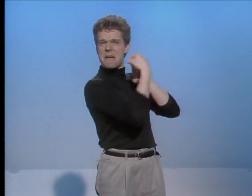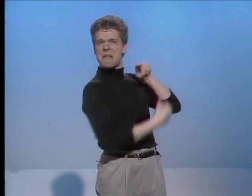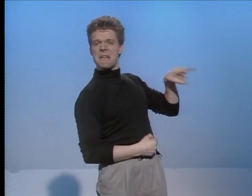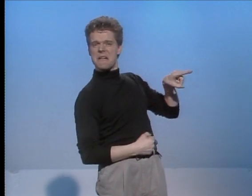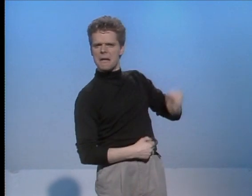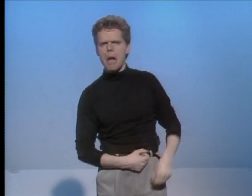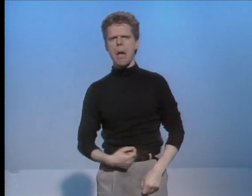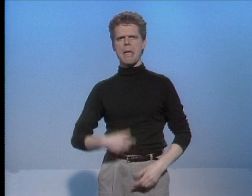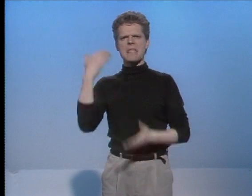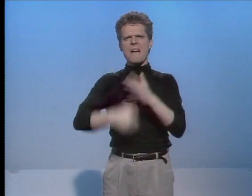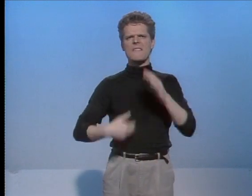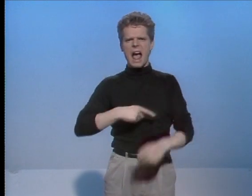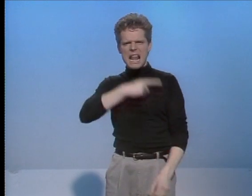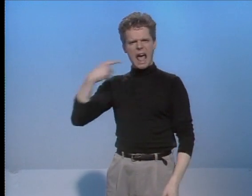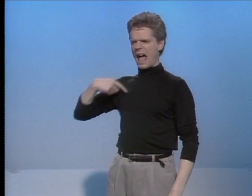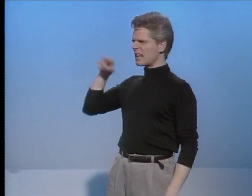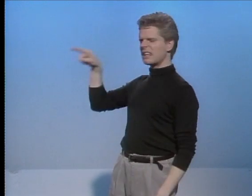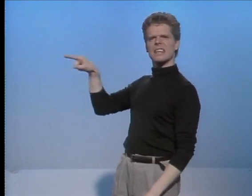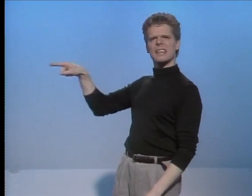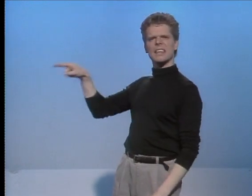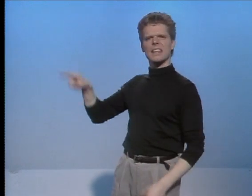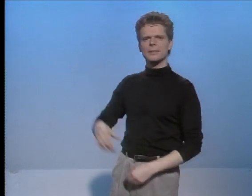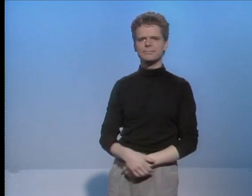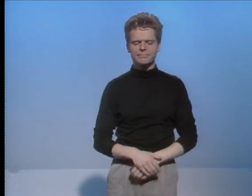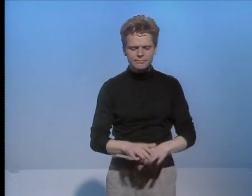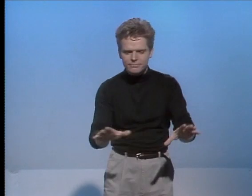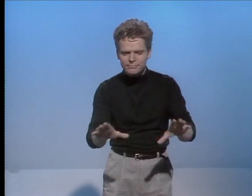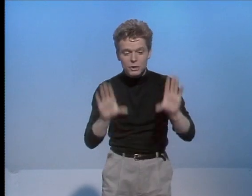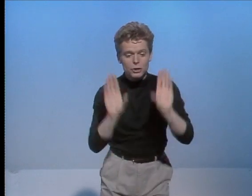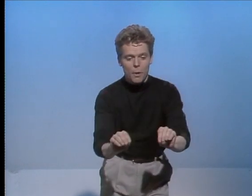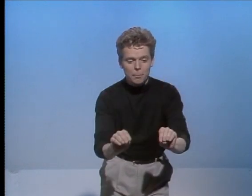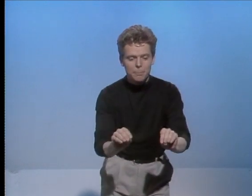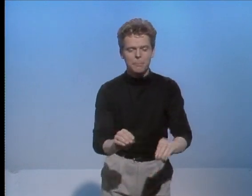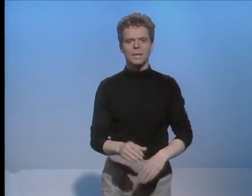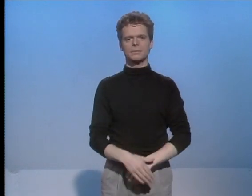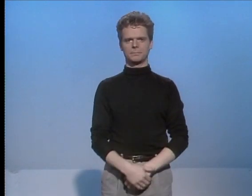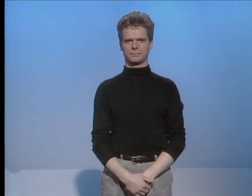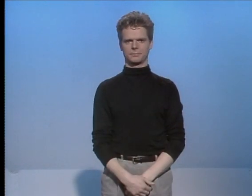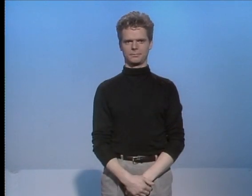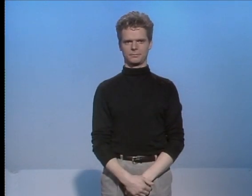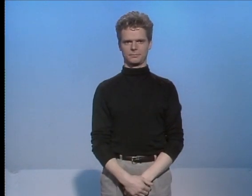the first child. "I never did. He's a liar," said the other one. "Both of you stop it," said the mother.